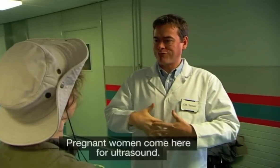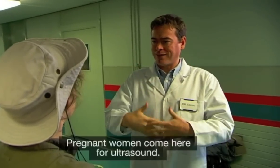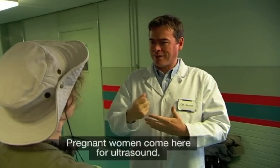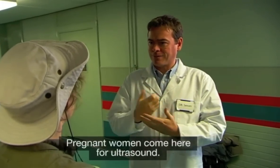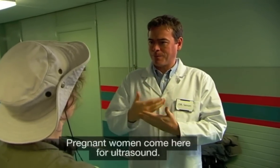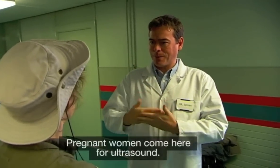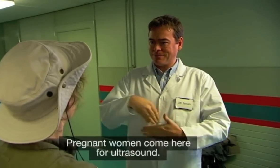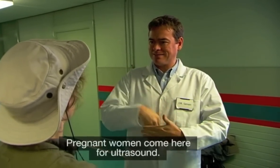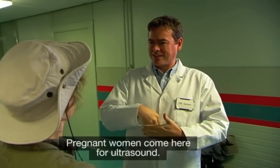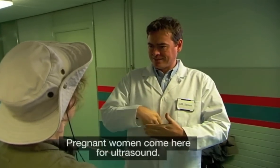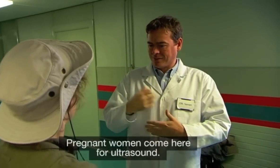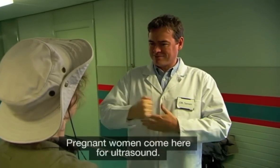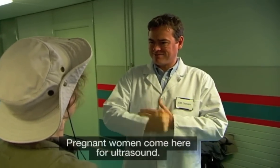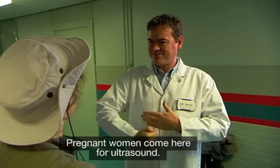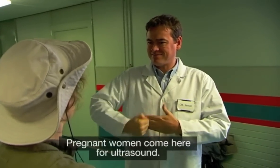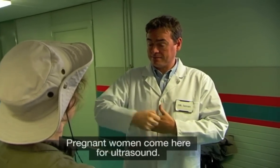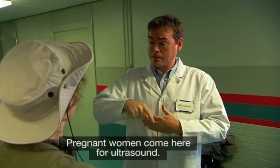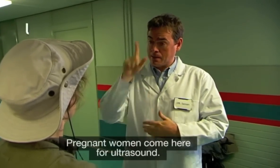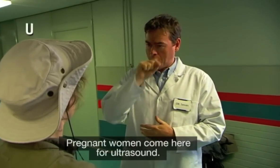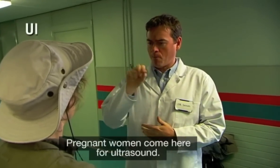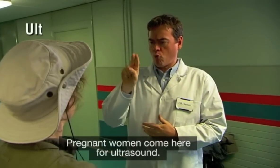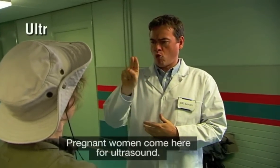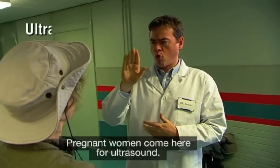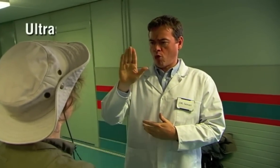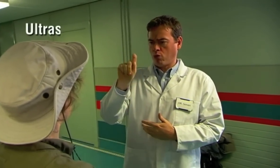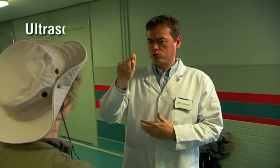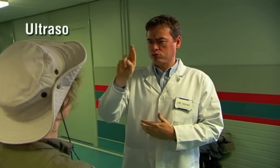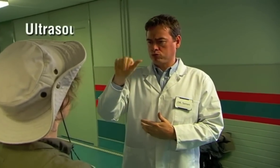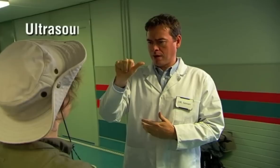Pregnant women come here for ultrasound.